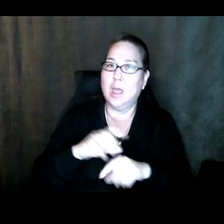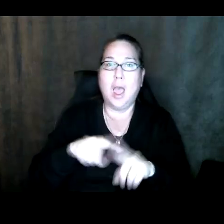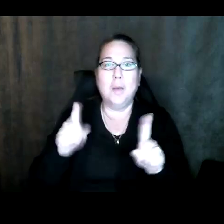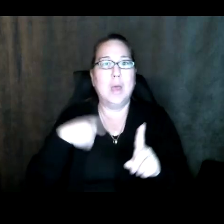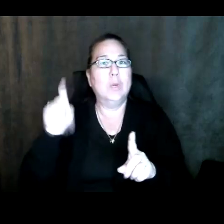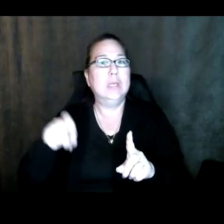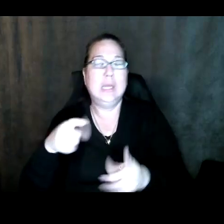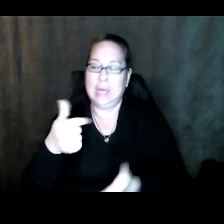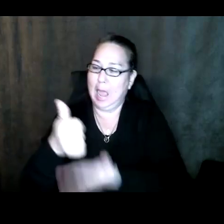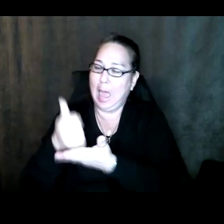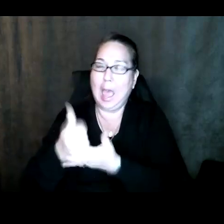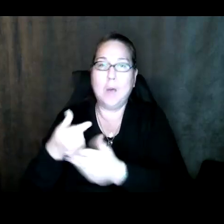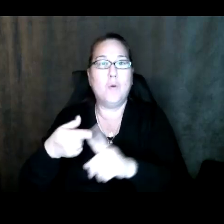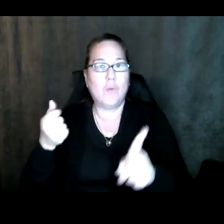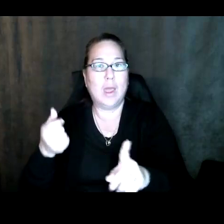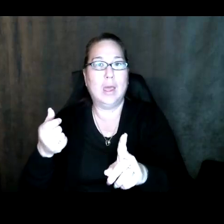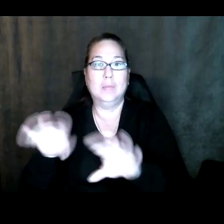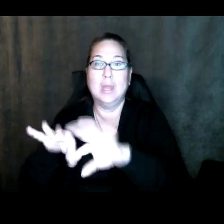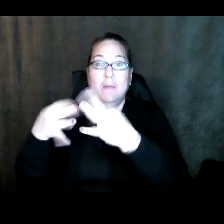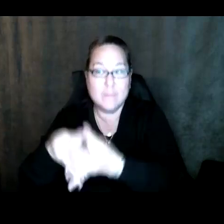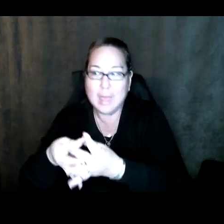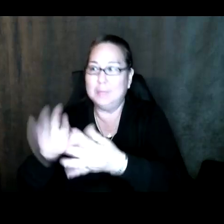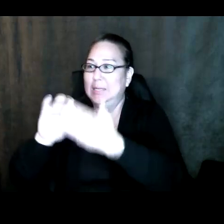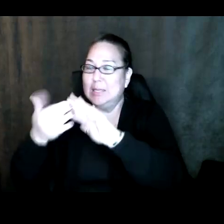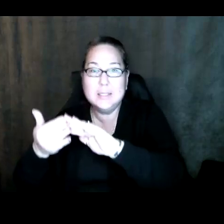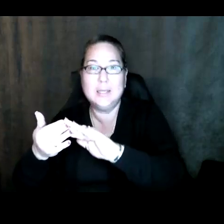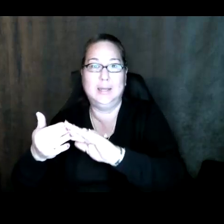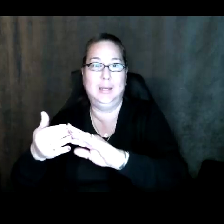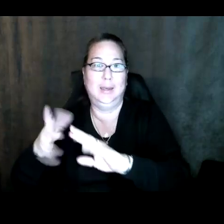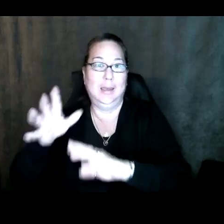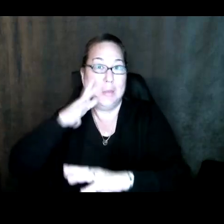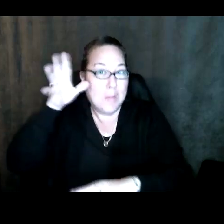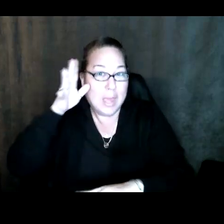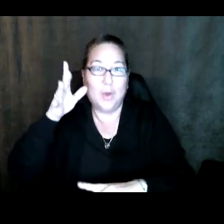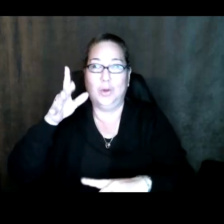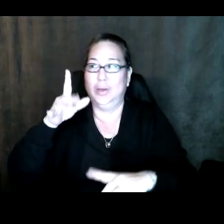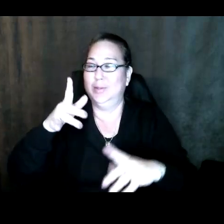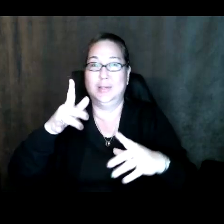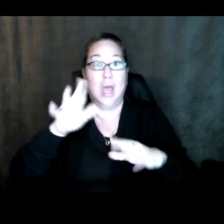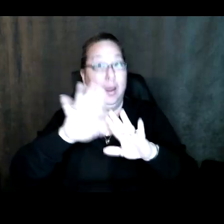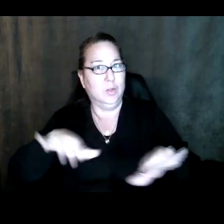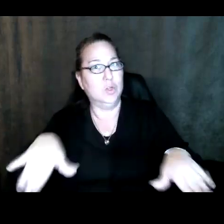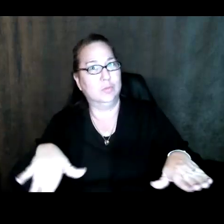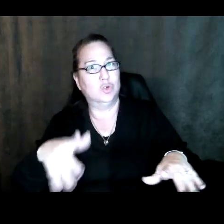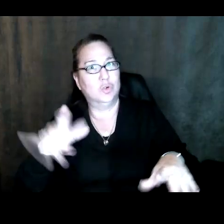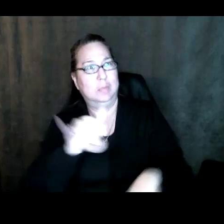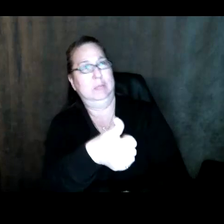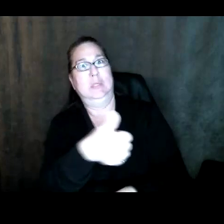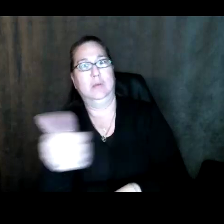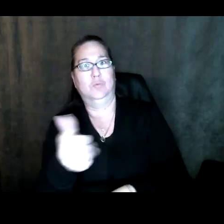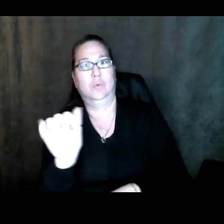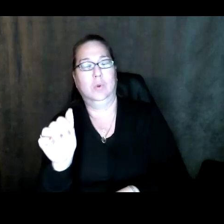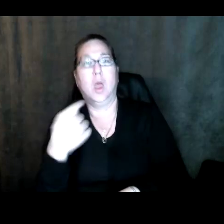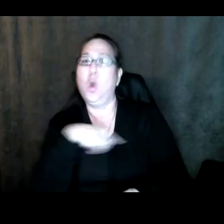families, and of the students themselves. We're rebuilding the culture of having strong attendance and being in school. But I think we do see progress. So